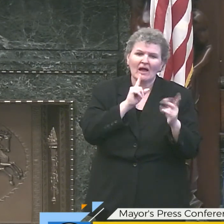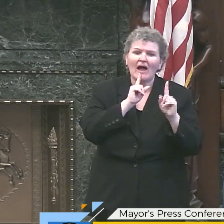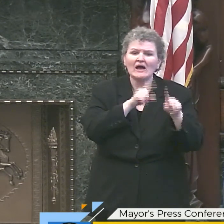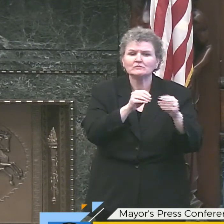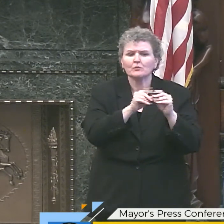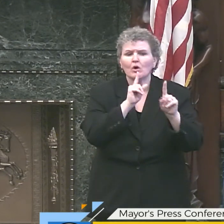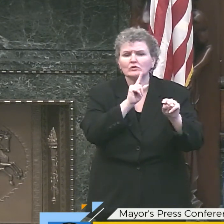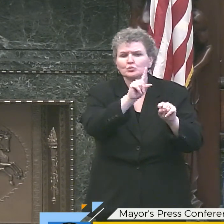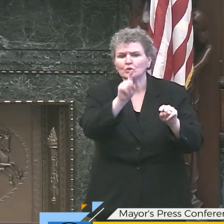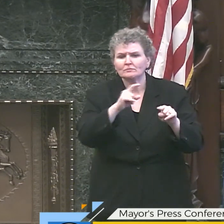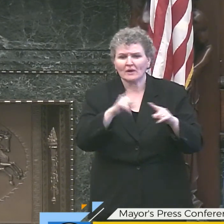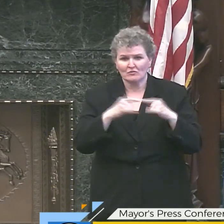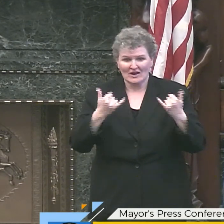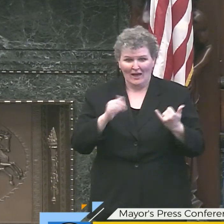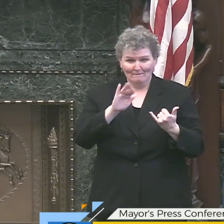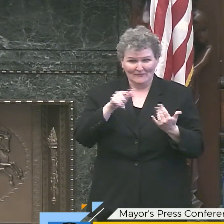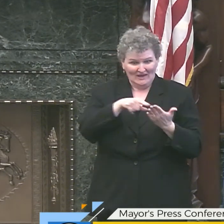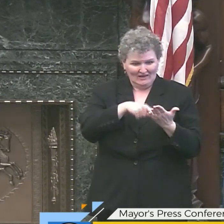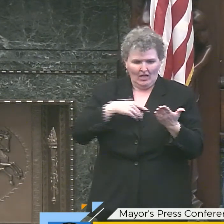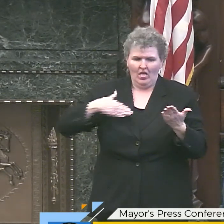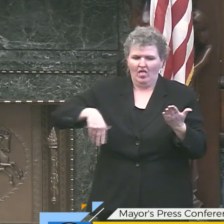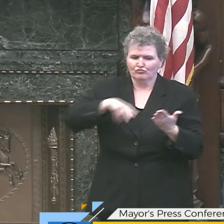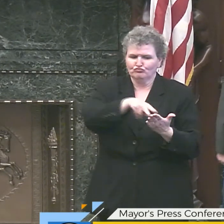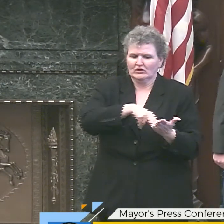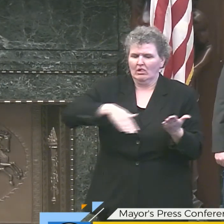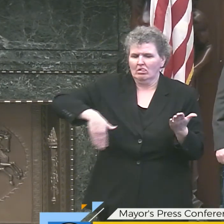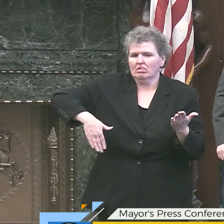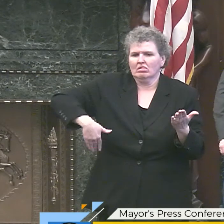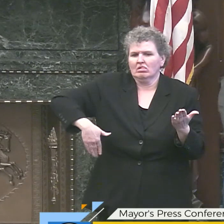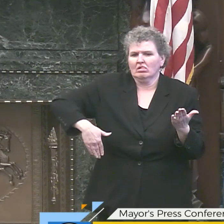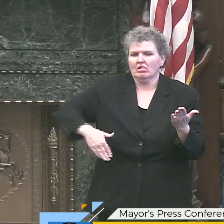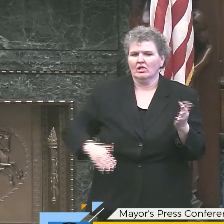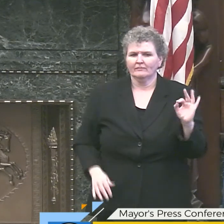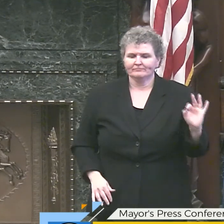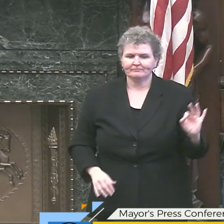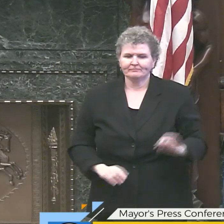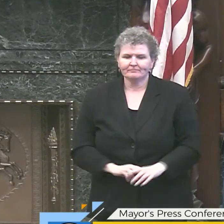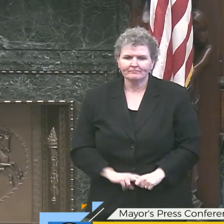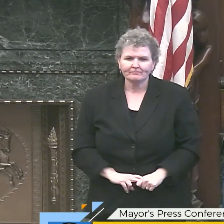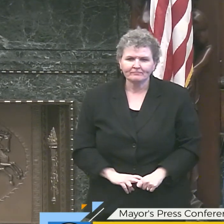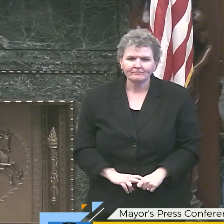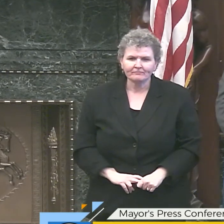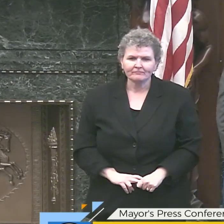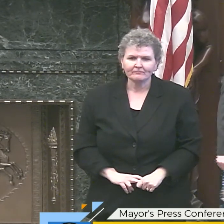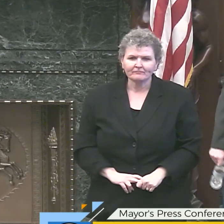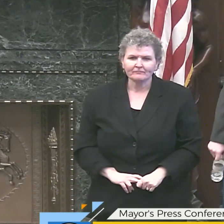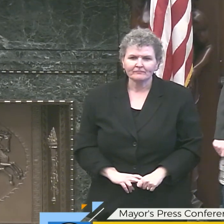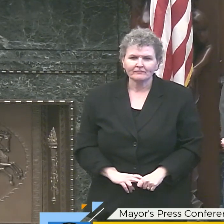Got it. Thank you.